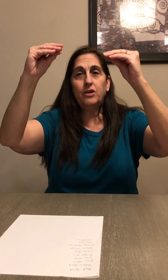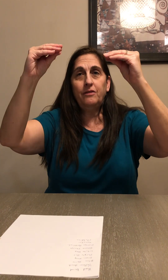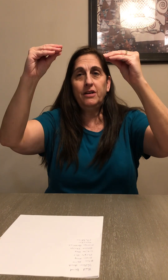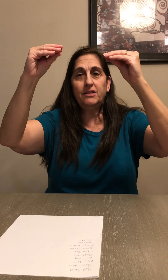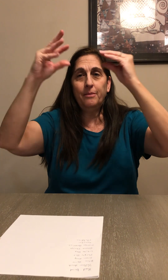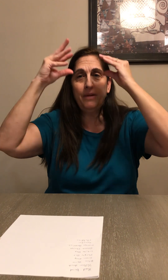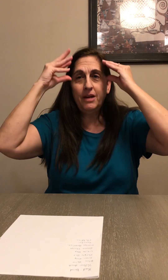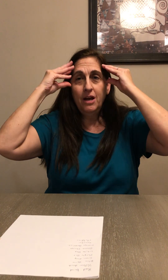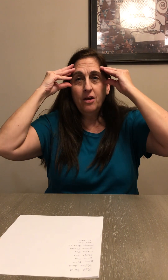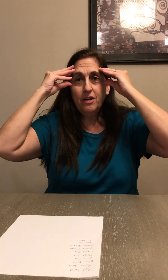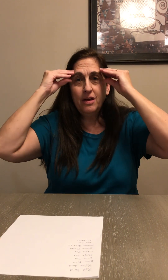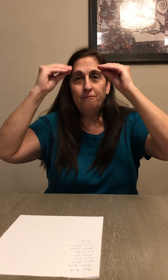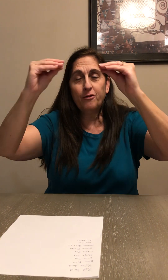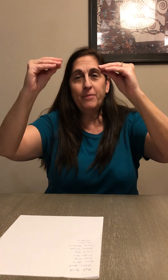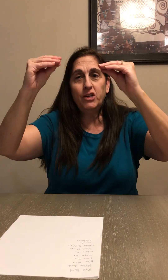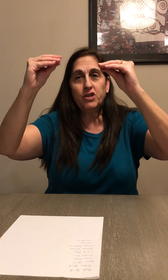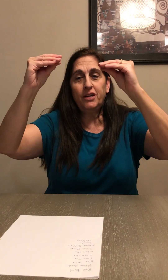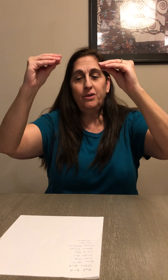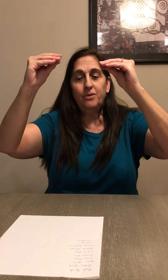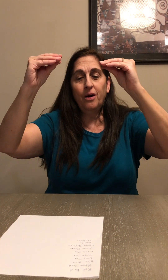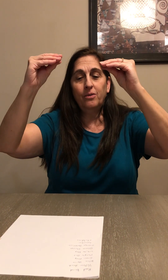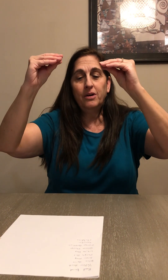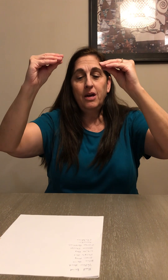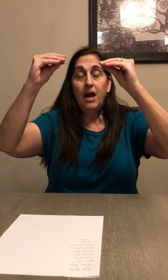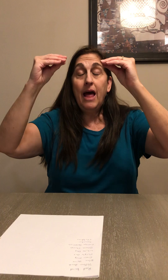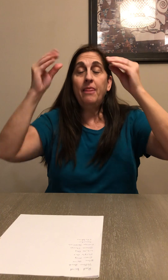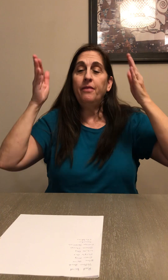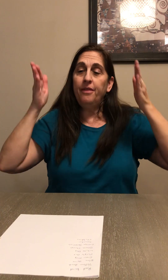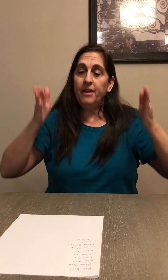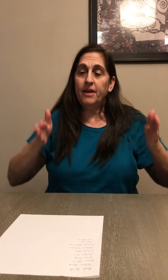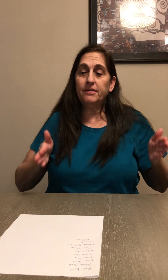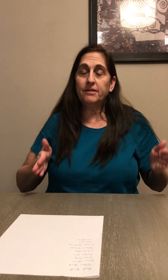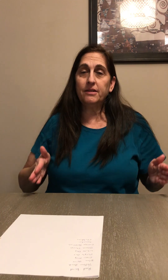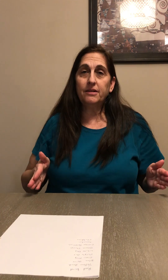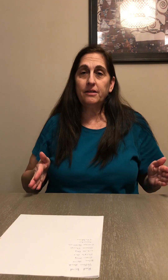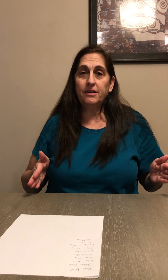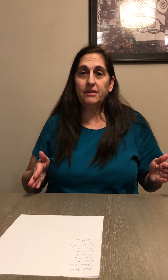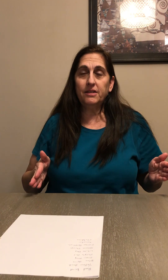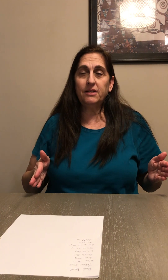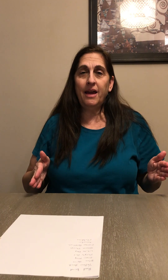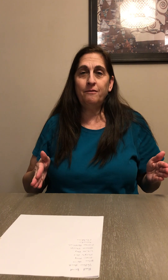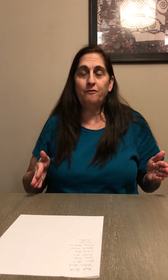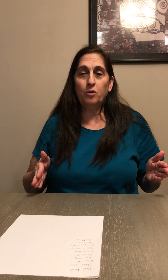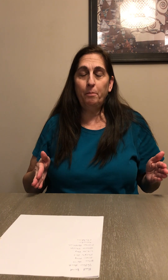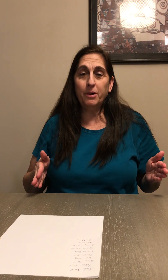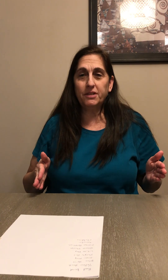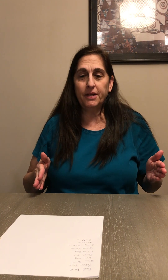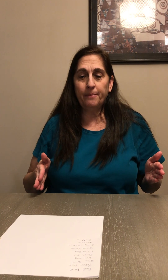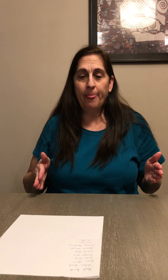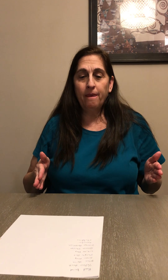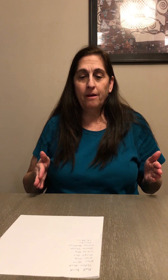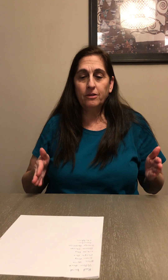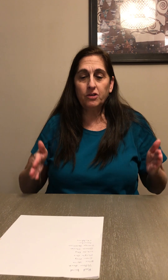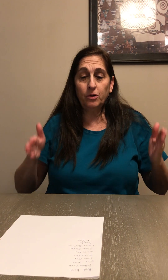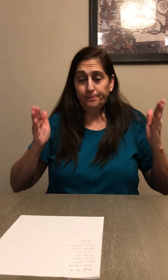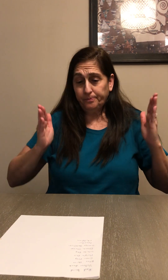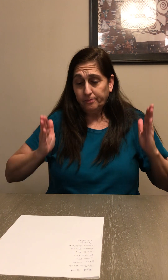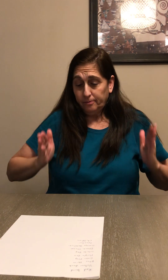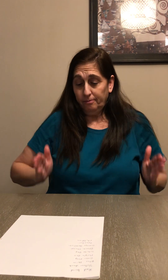giving somebody information that you know. And then this is the sign for a person. So you're